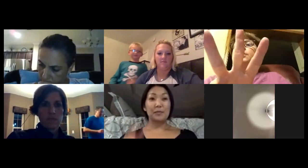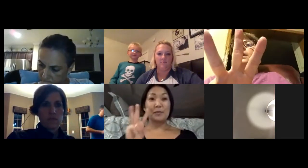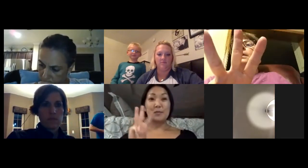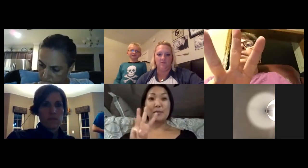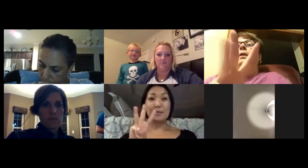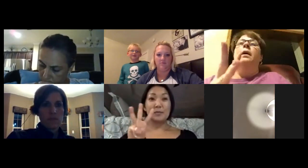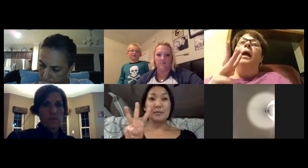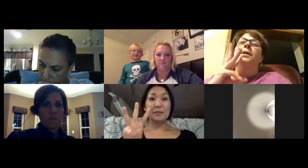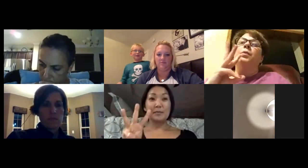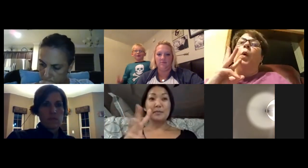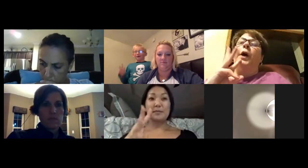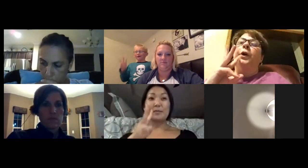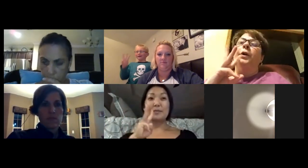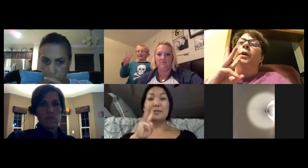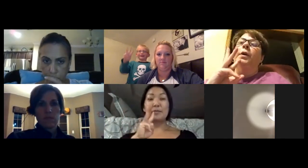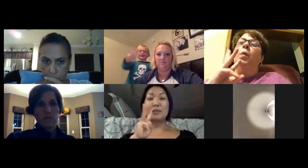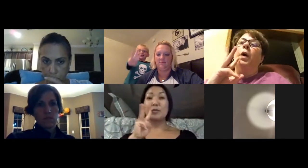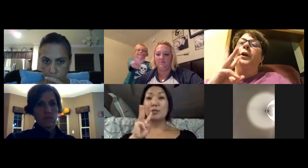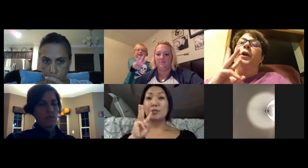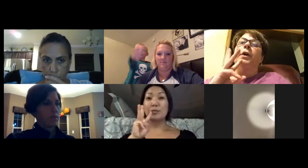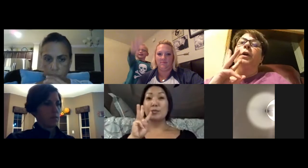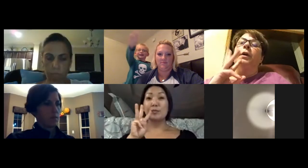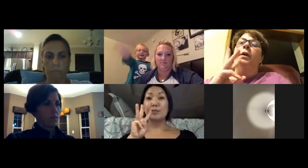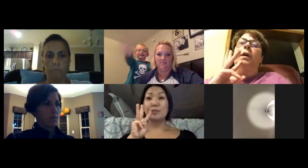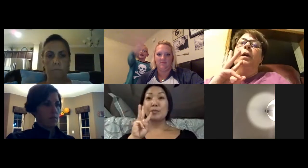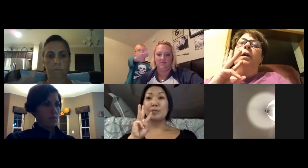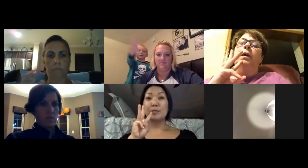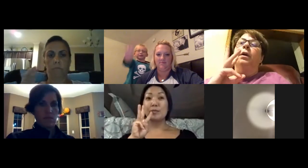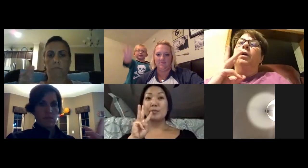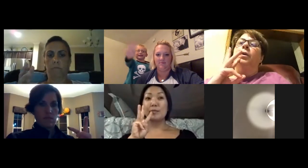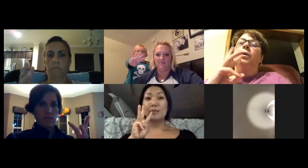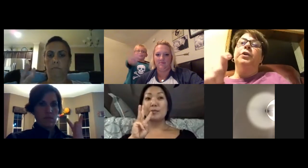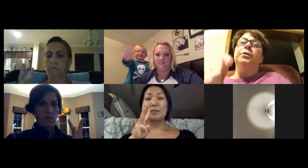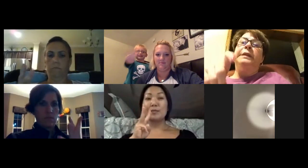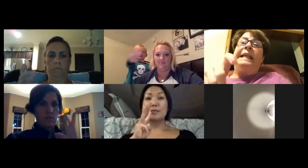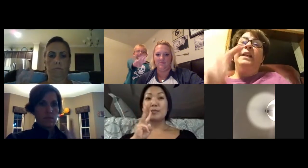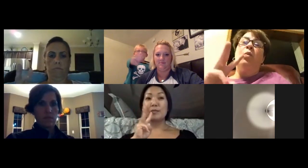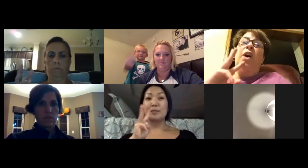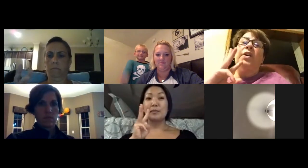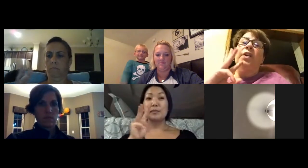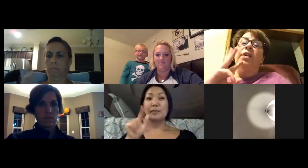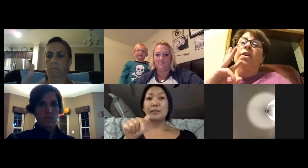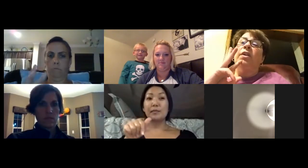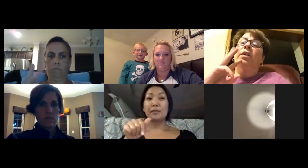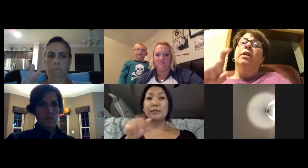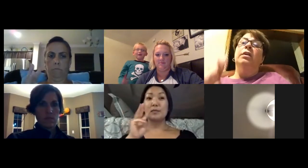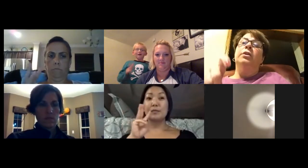shape and it's water. Water. Oh, do you need water? Do you